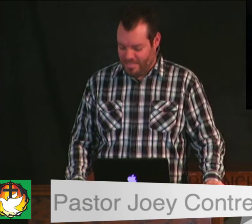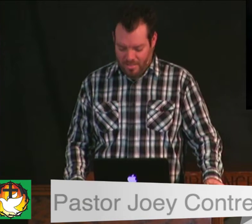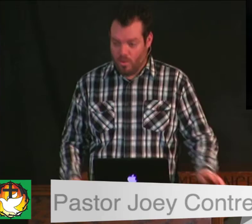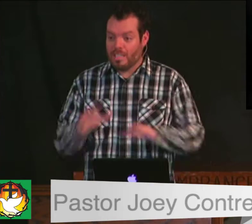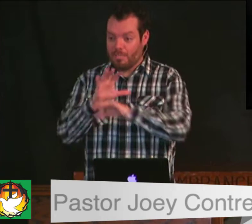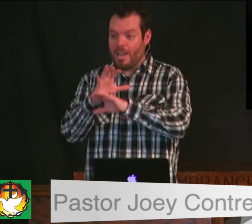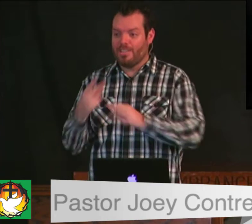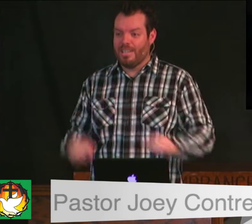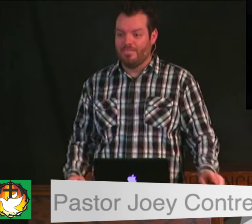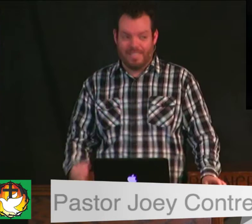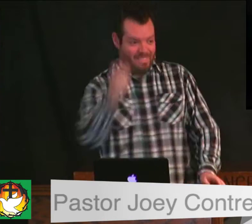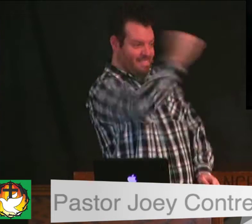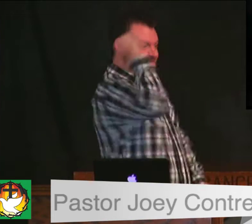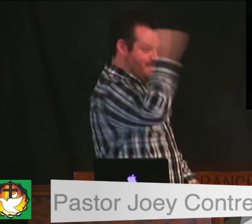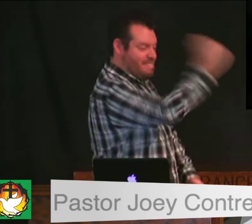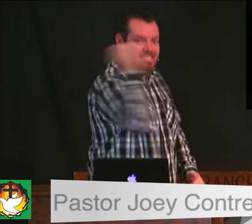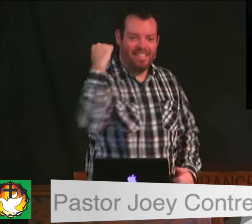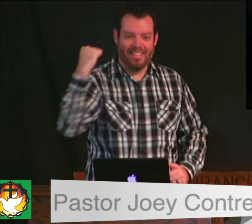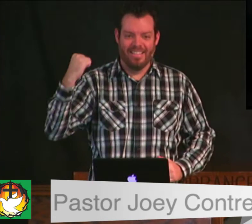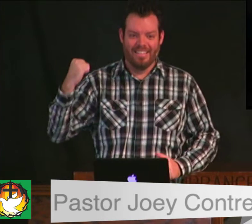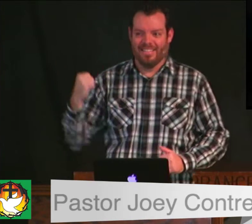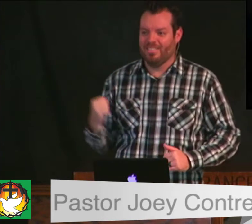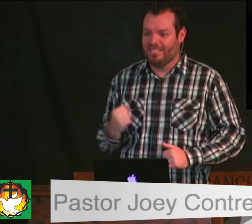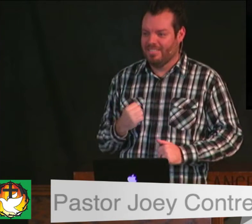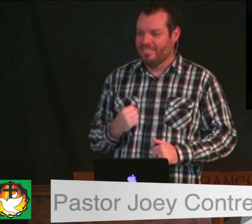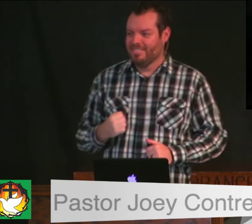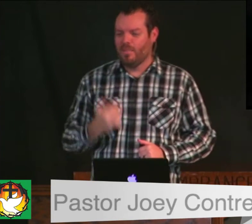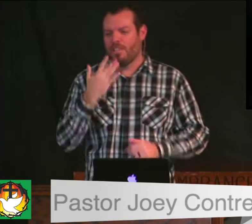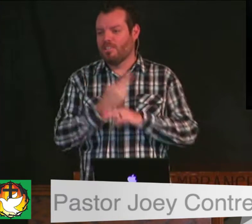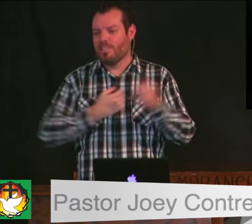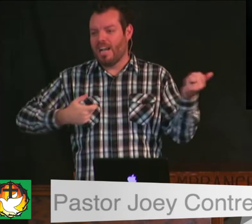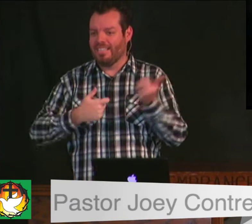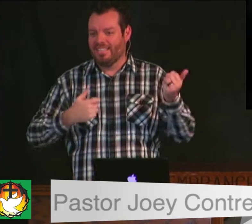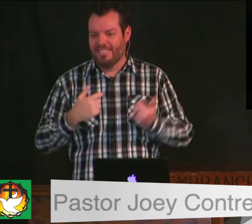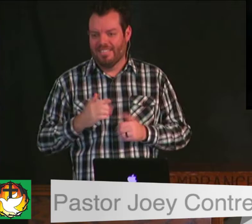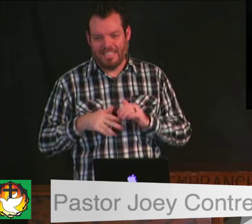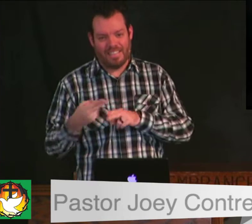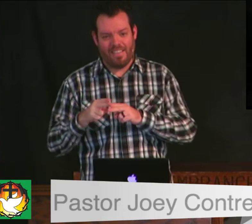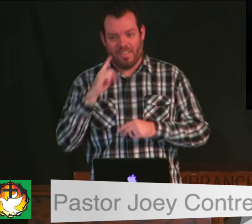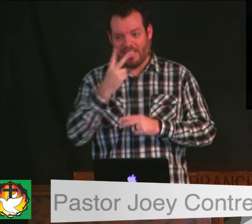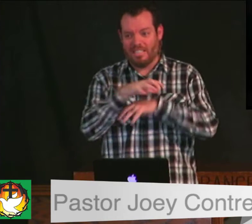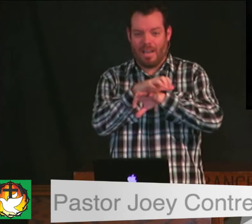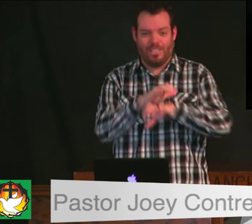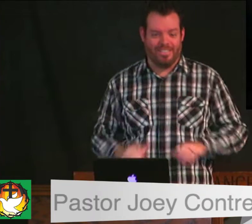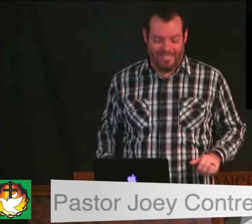Or when the spider comes, you know, I better use my shotgun than this knife if I see a spider.